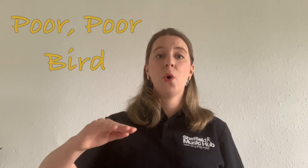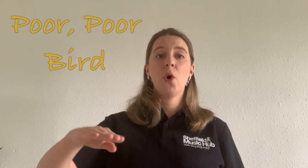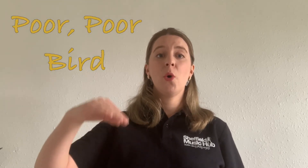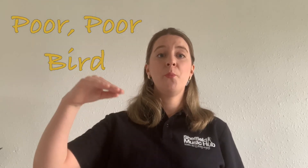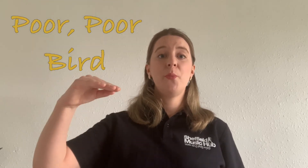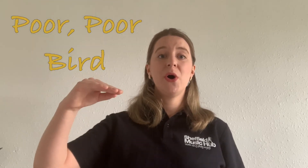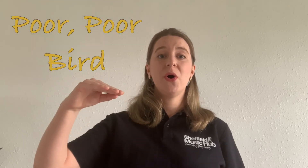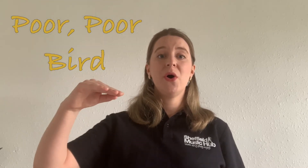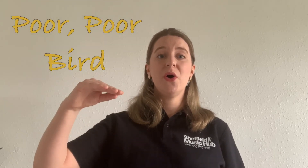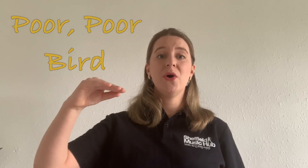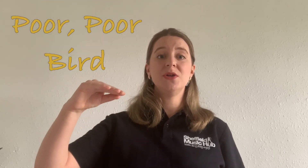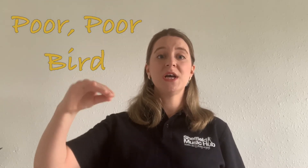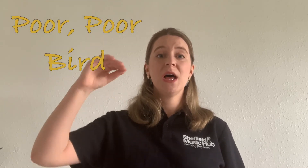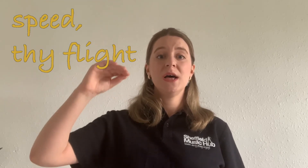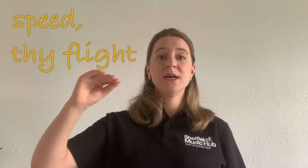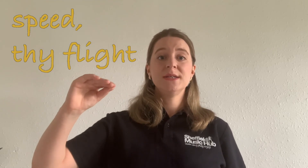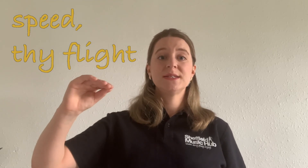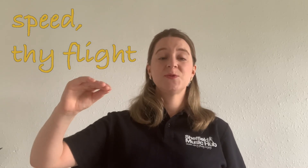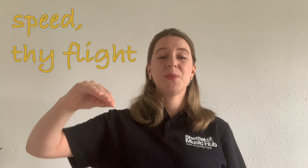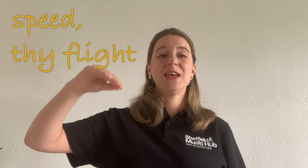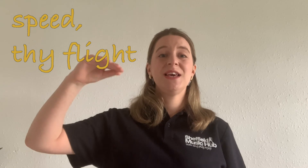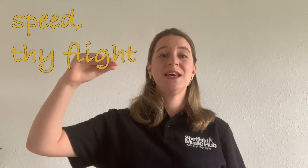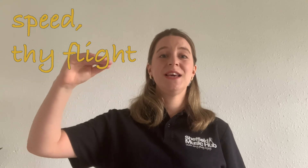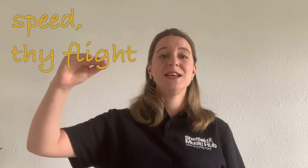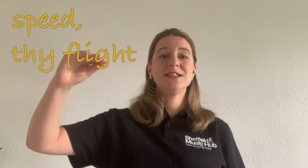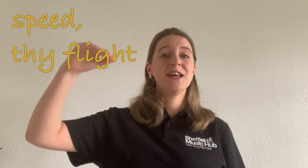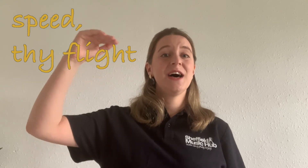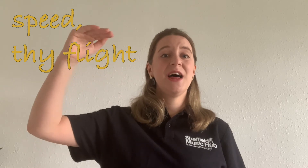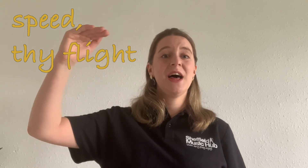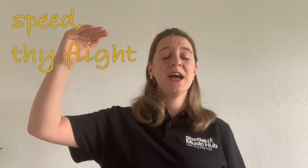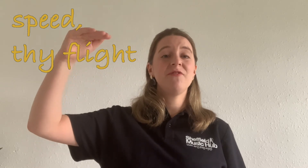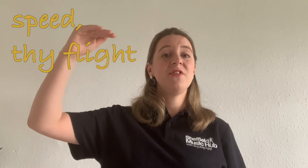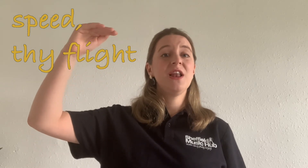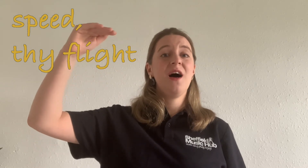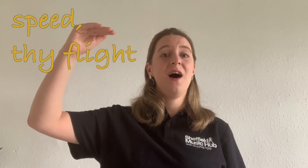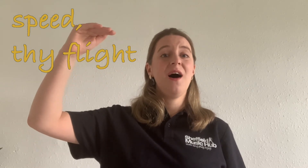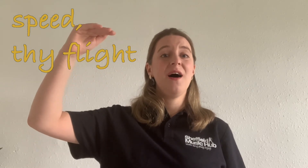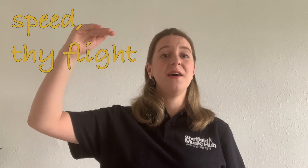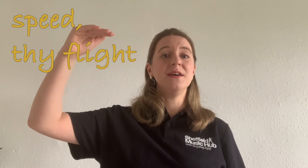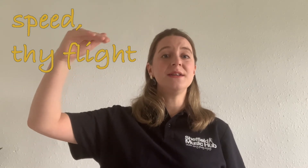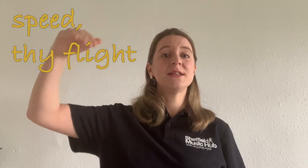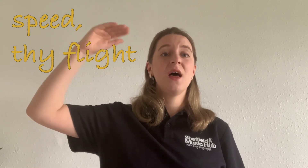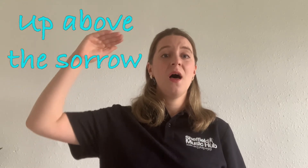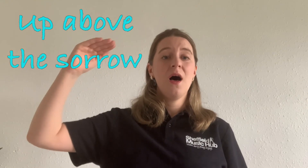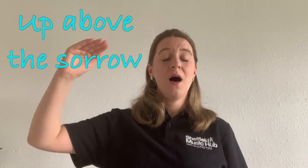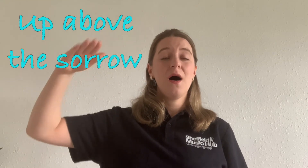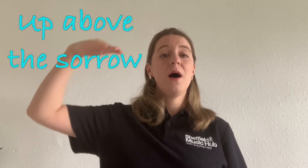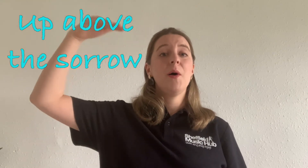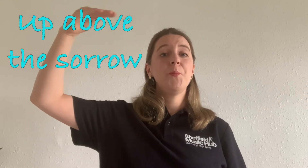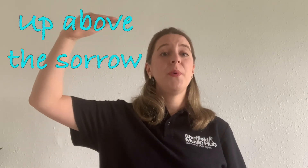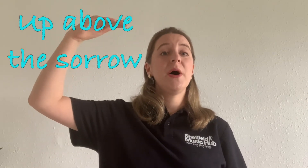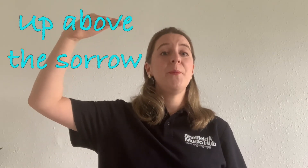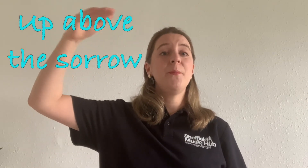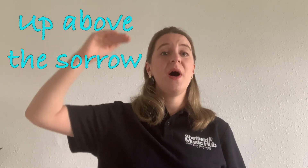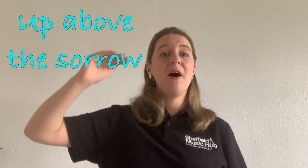poor bird, speed thy flight. Up above